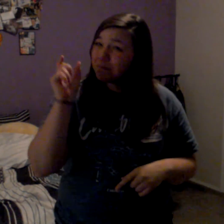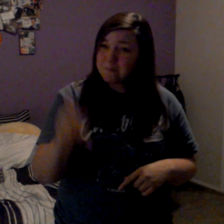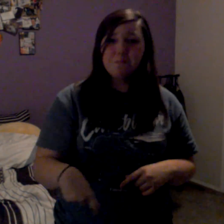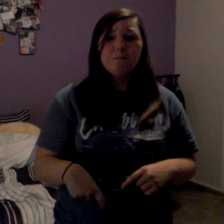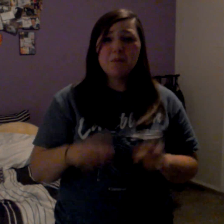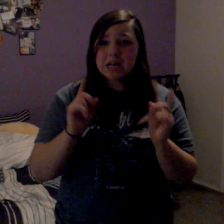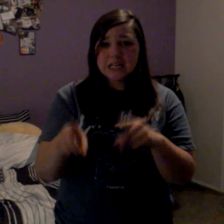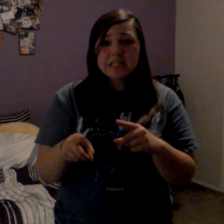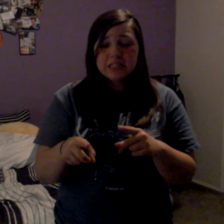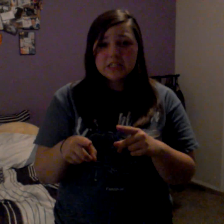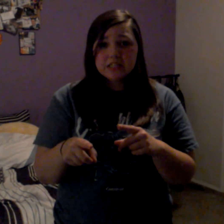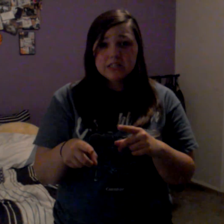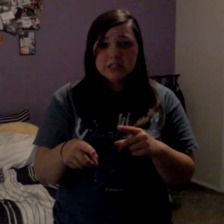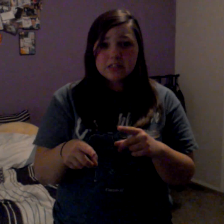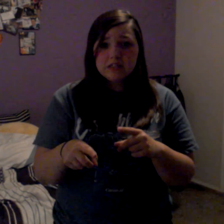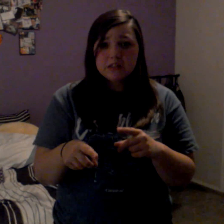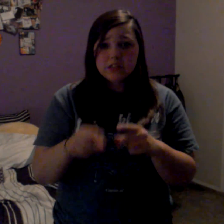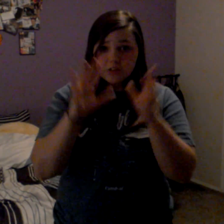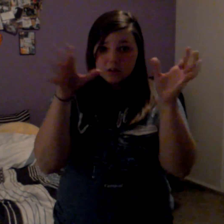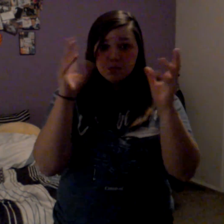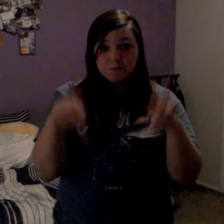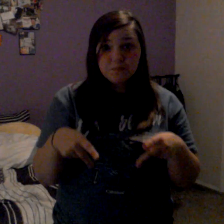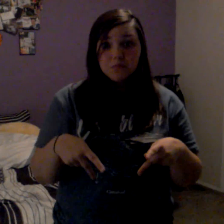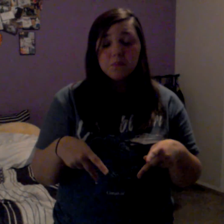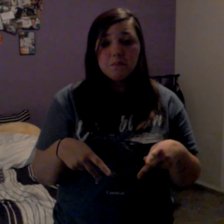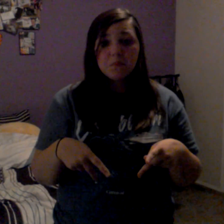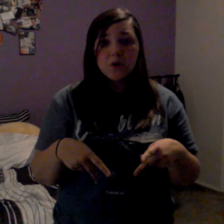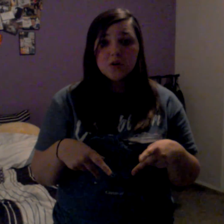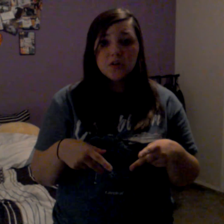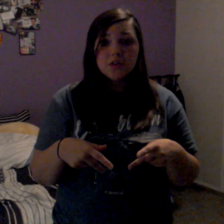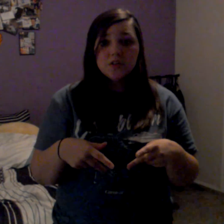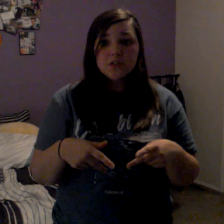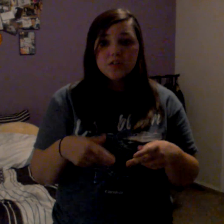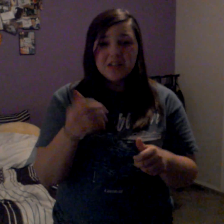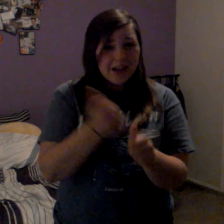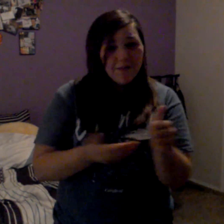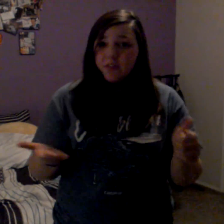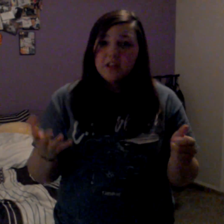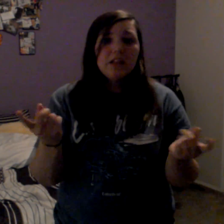exactly what happened and the steps you took to respond to the heart attack.